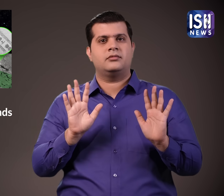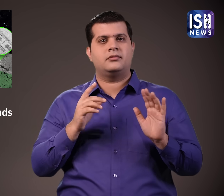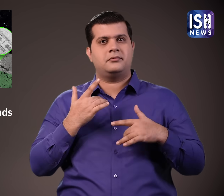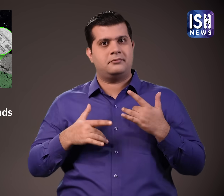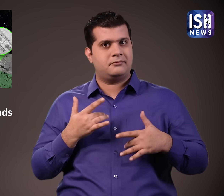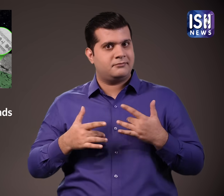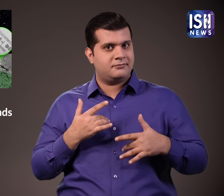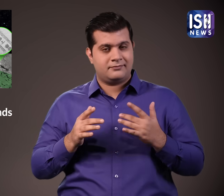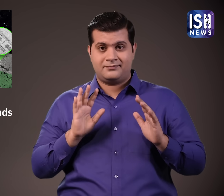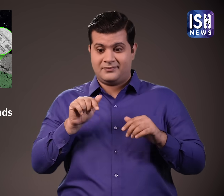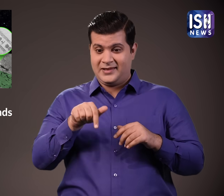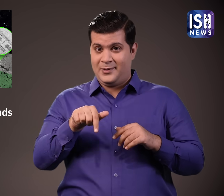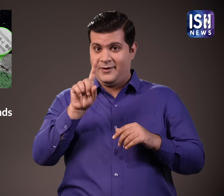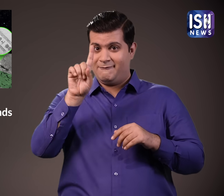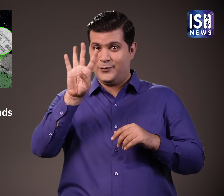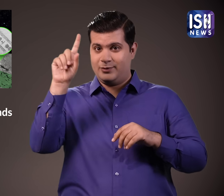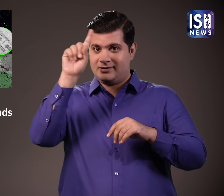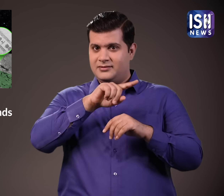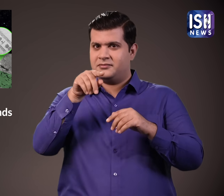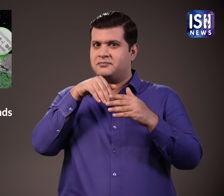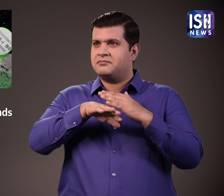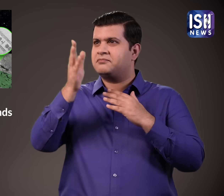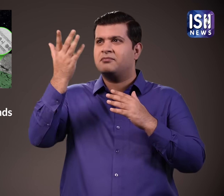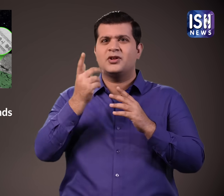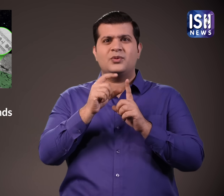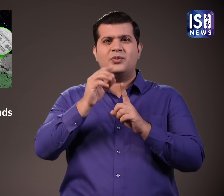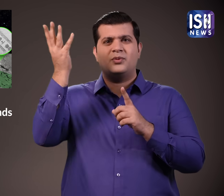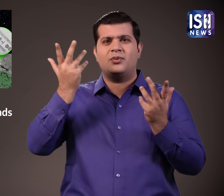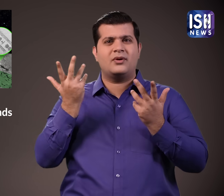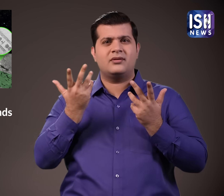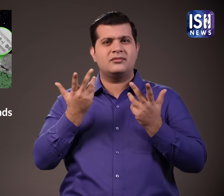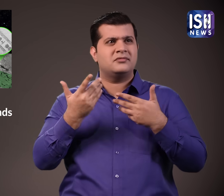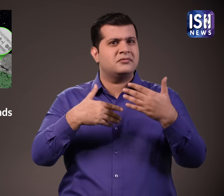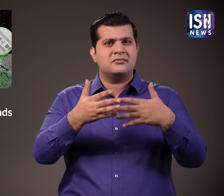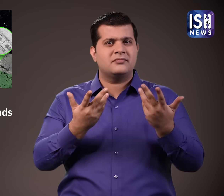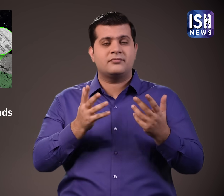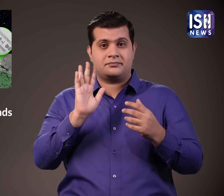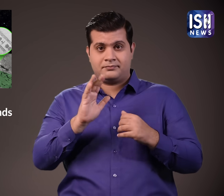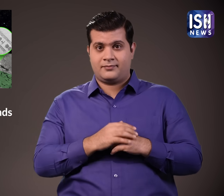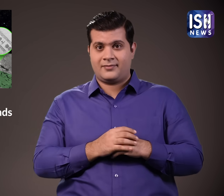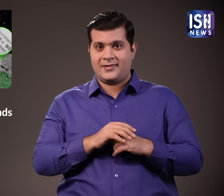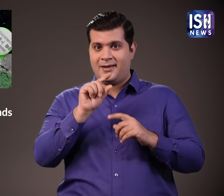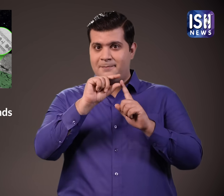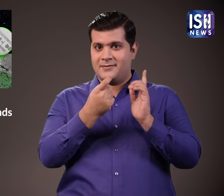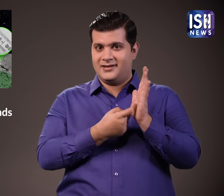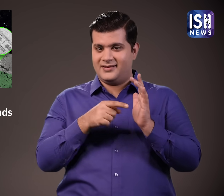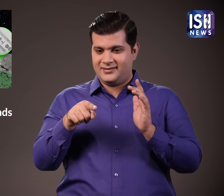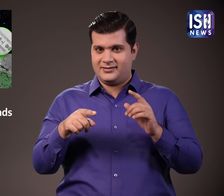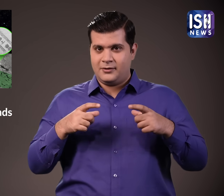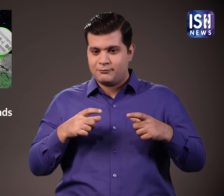How interesting! In these 14 days, what will the lander and the rover do? The Pragyaan rover